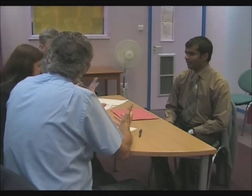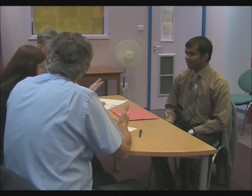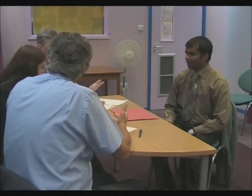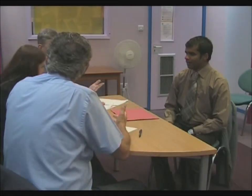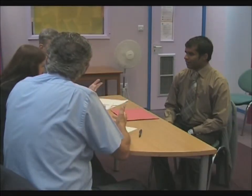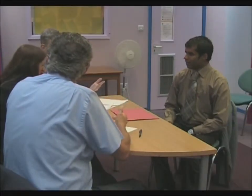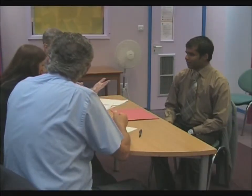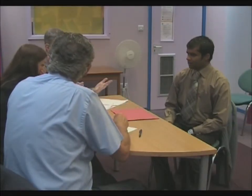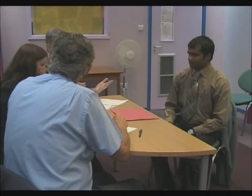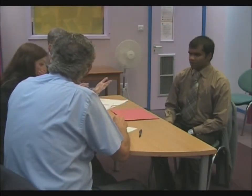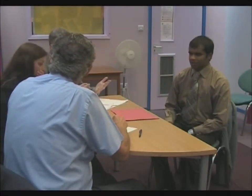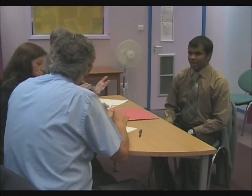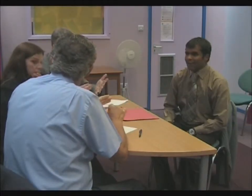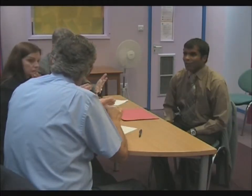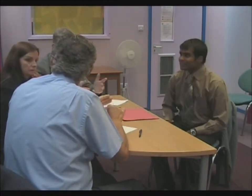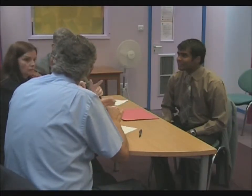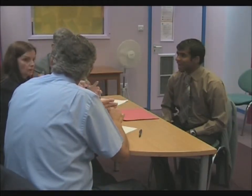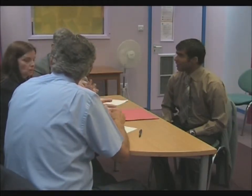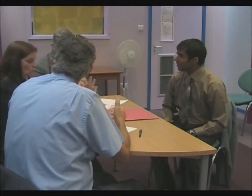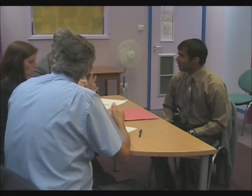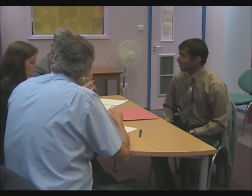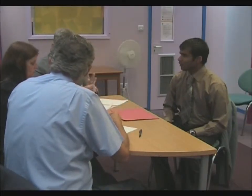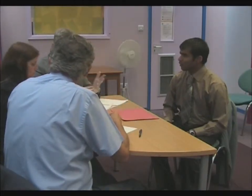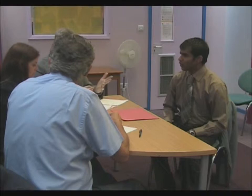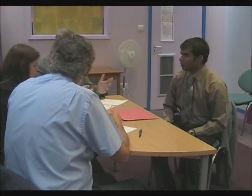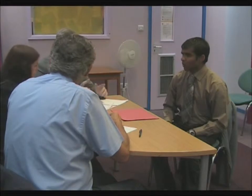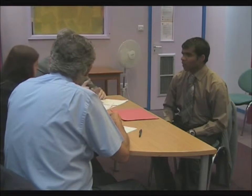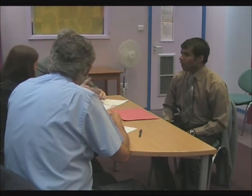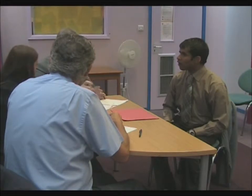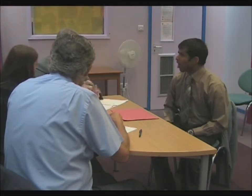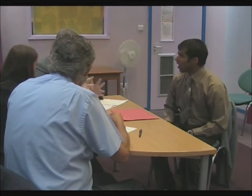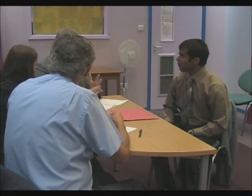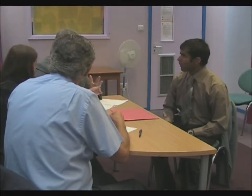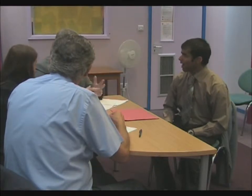Very difficult to communicate. What are we going to do?